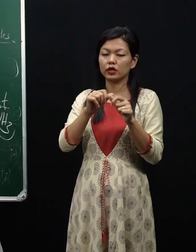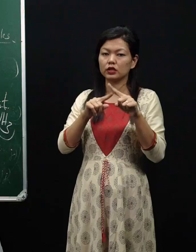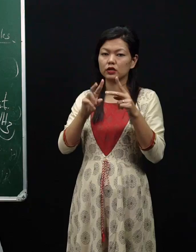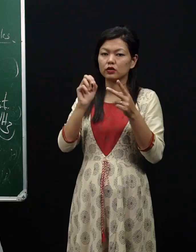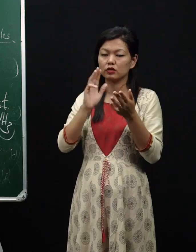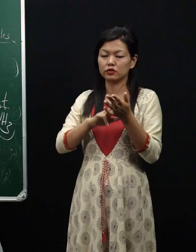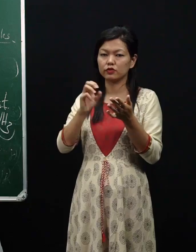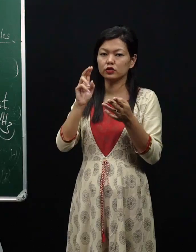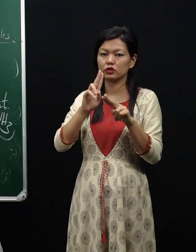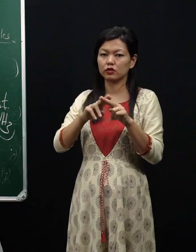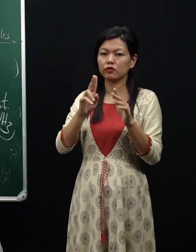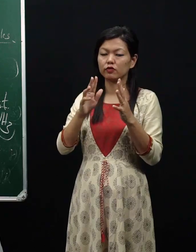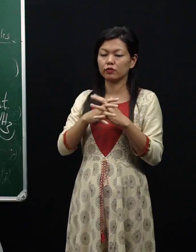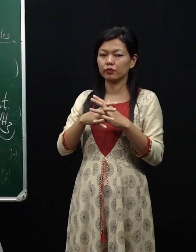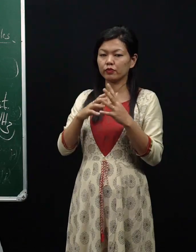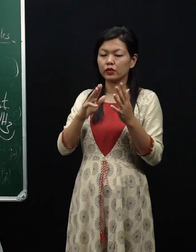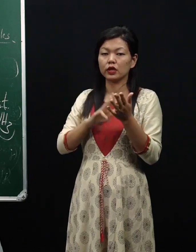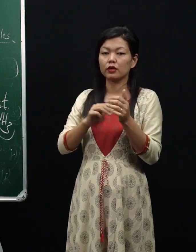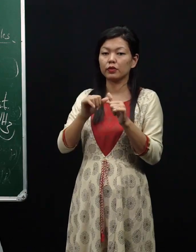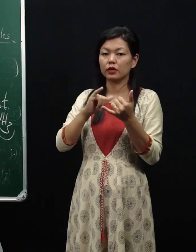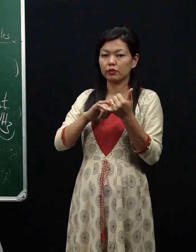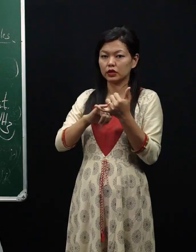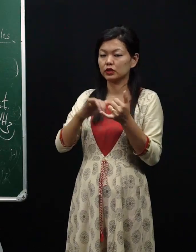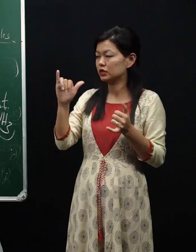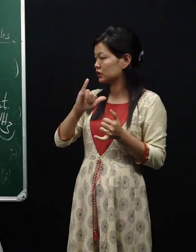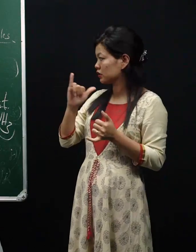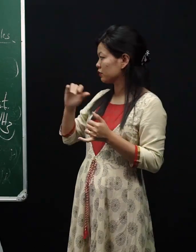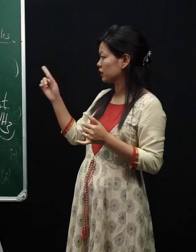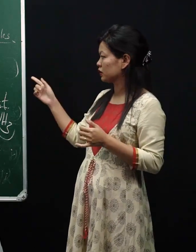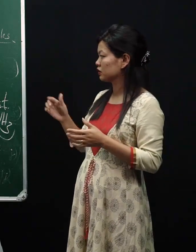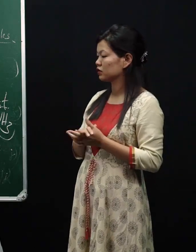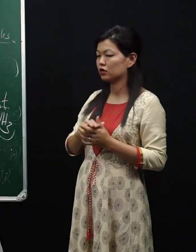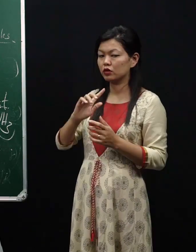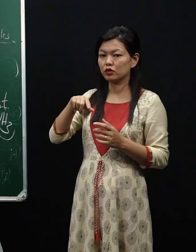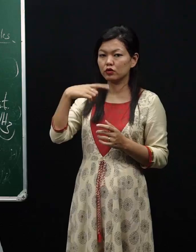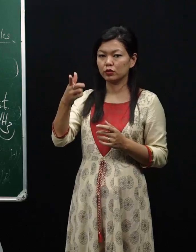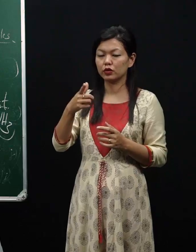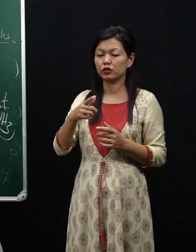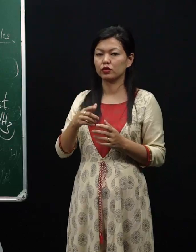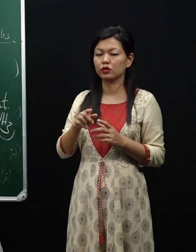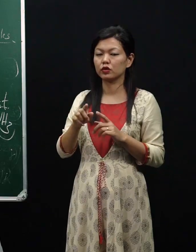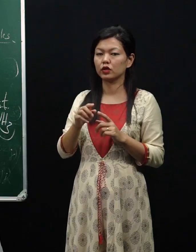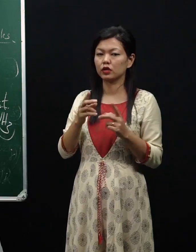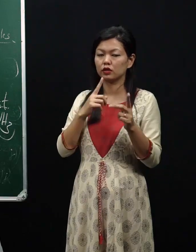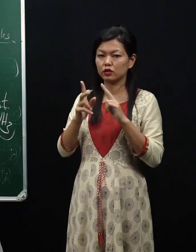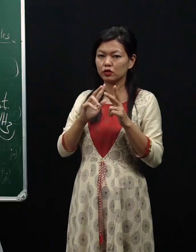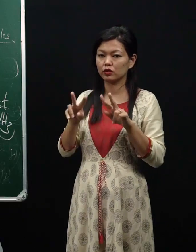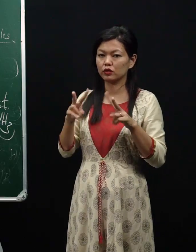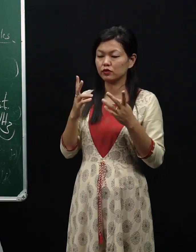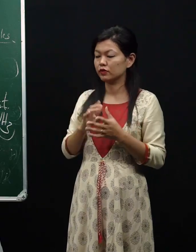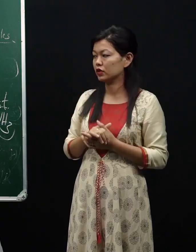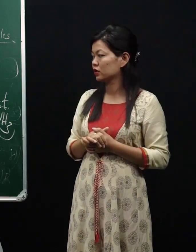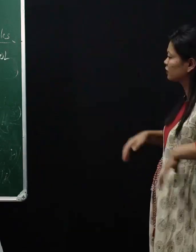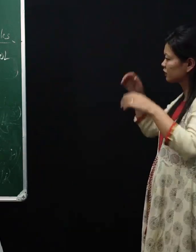atomic theory, we'll discuss tomorrow. Clear? But now we'll talk about the element symbol. Okay, element